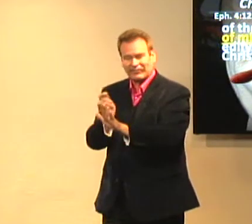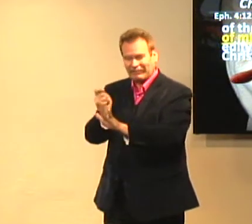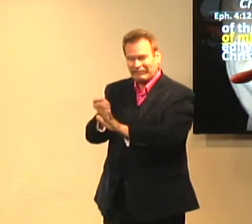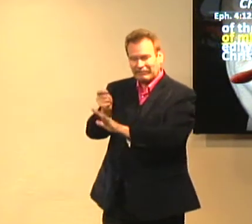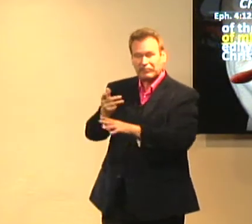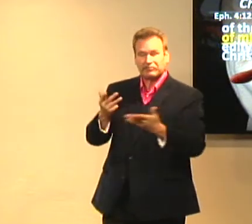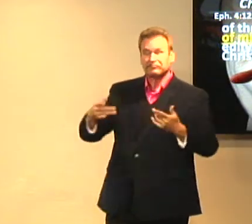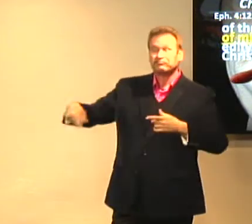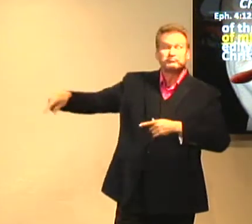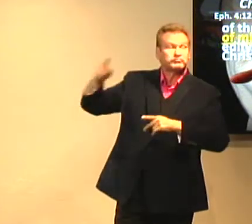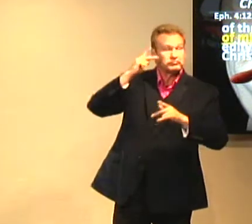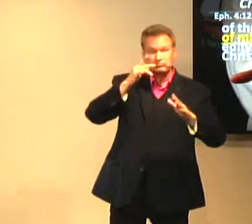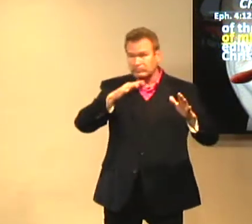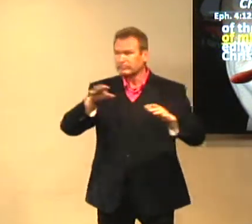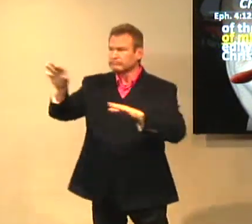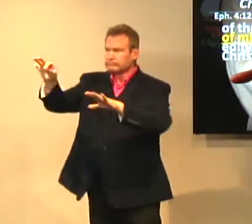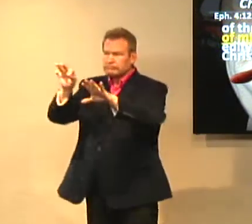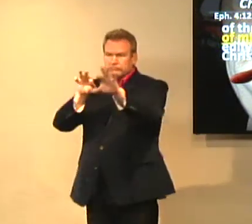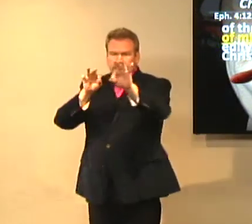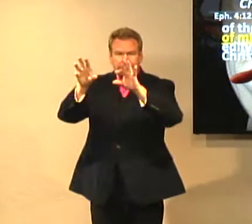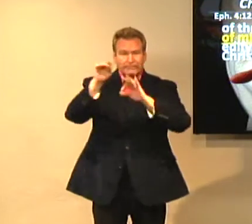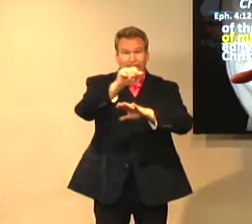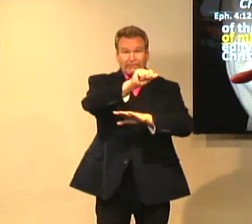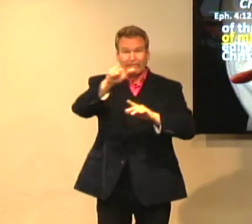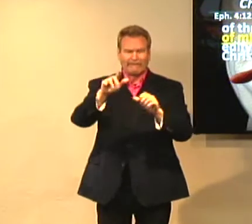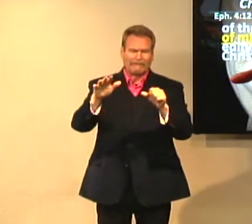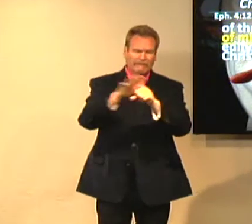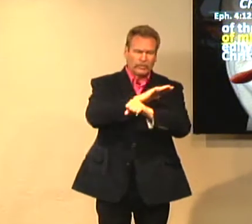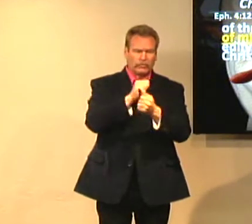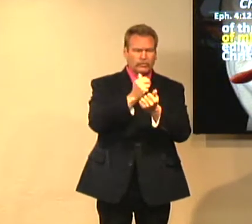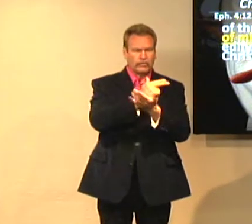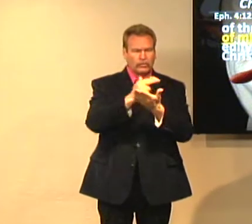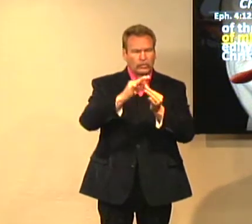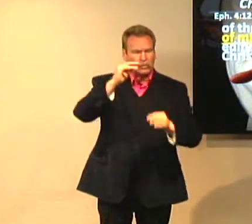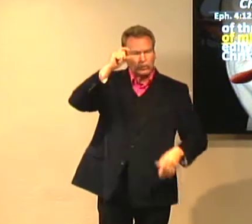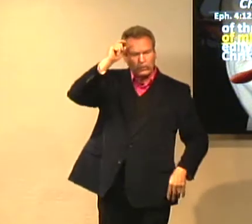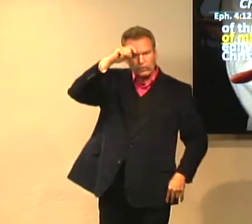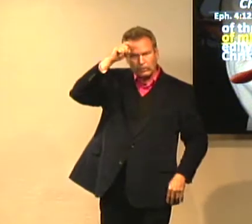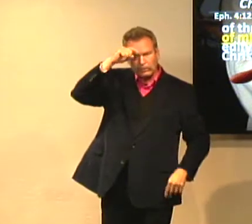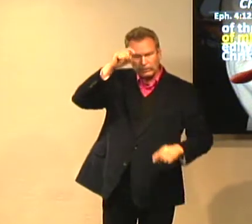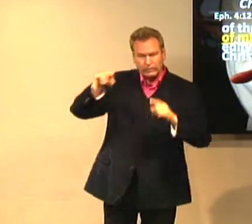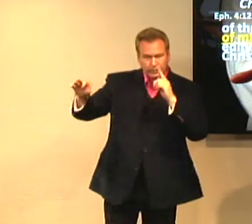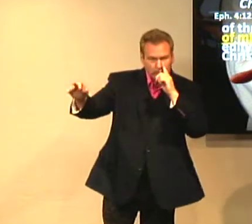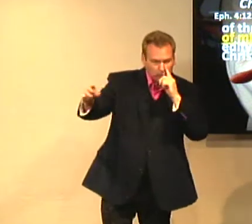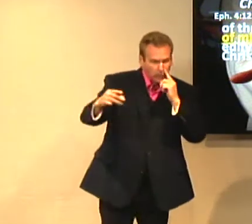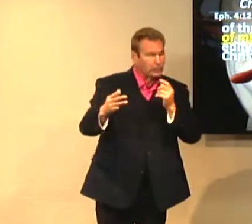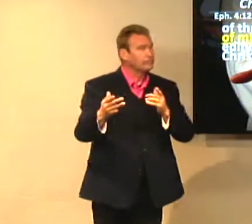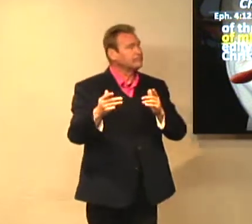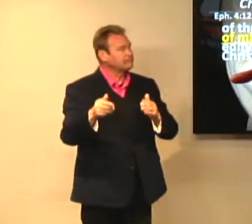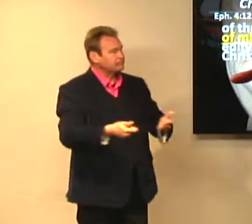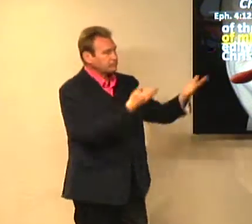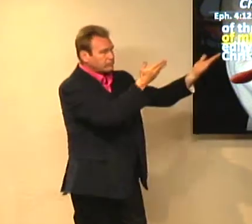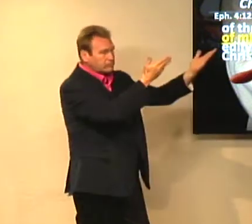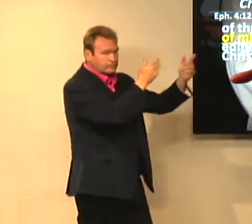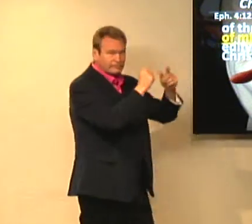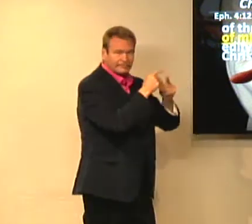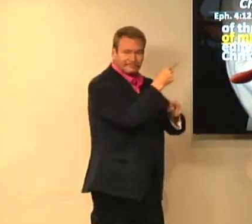became servers. And this was the gift that was given to them. And they went through all of the people. And the Holy Spirit gave them the wisdom that they